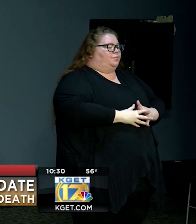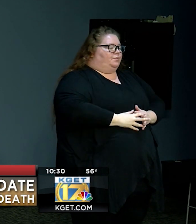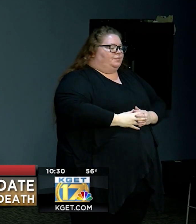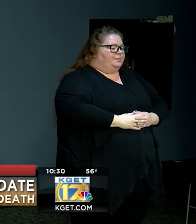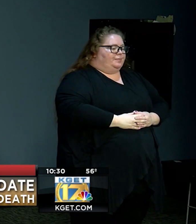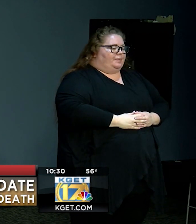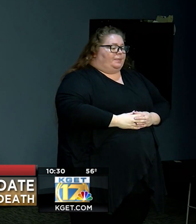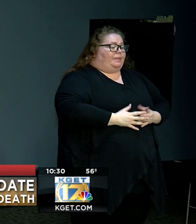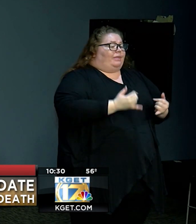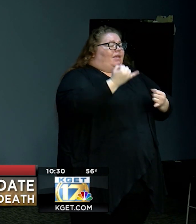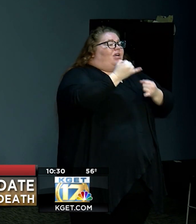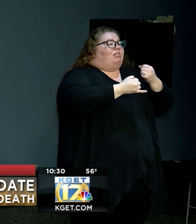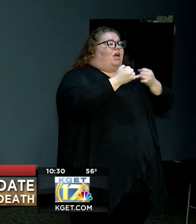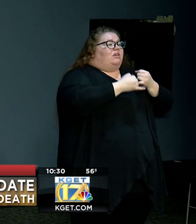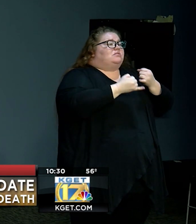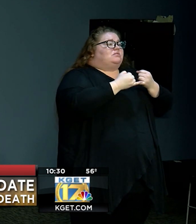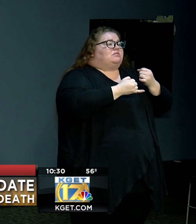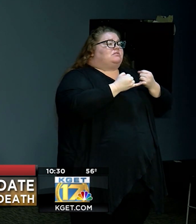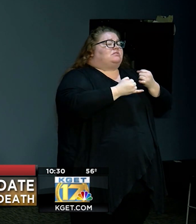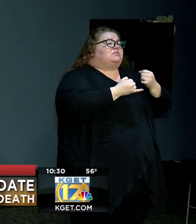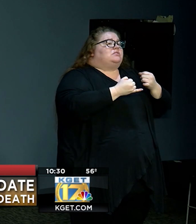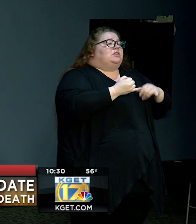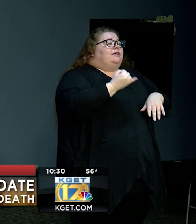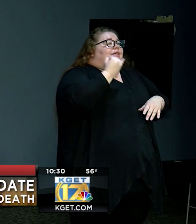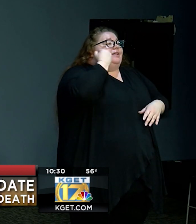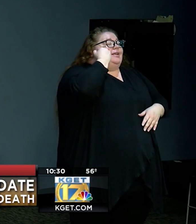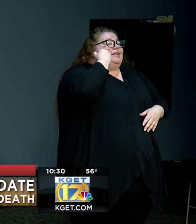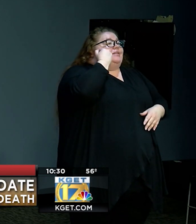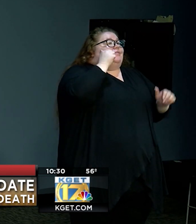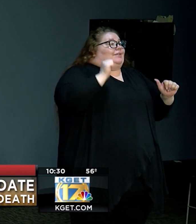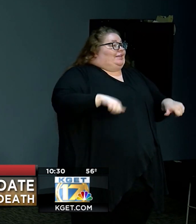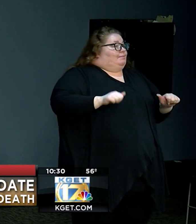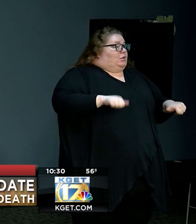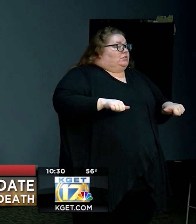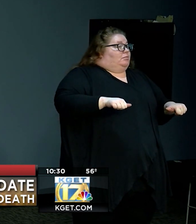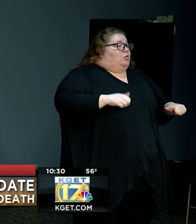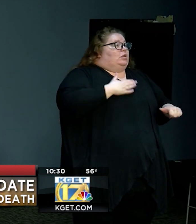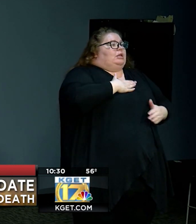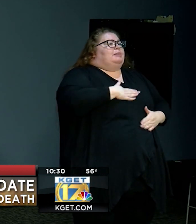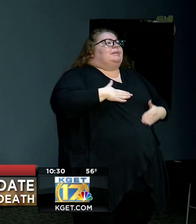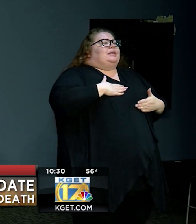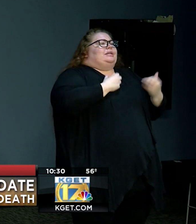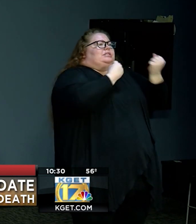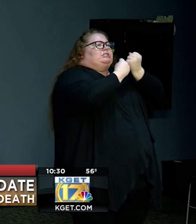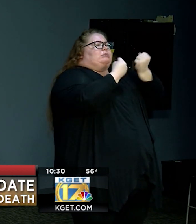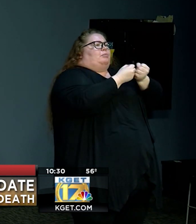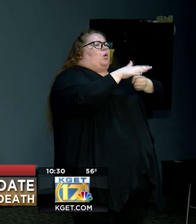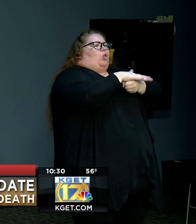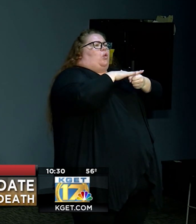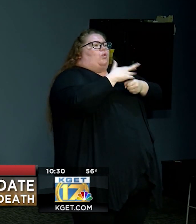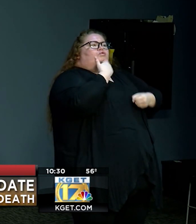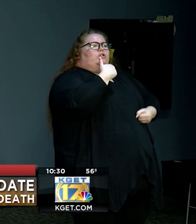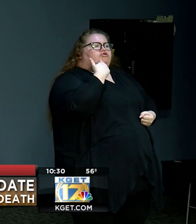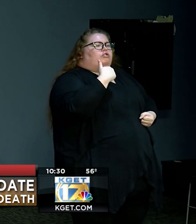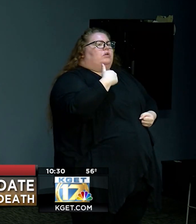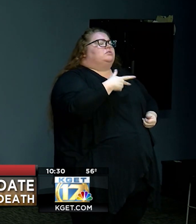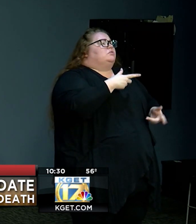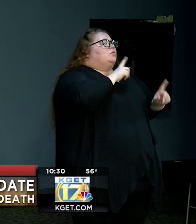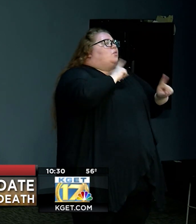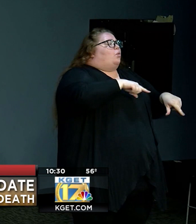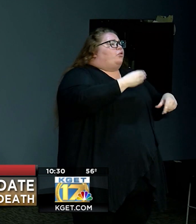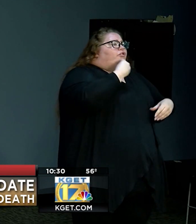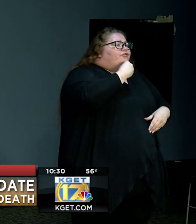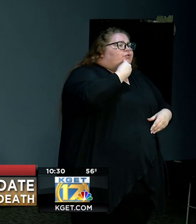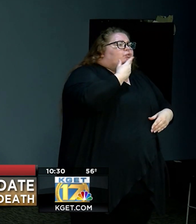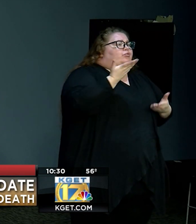And lastly, folks, if you can, please support our local restaurants. Order some food, have it